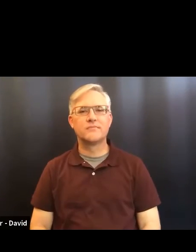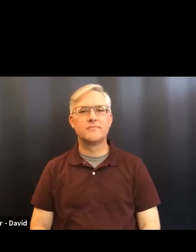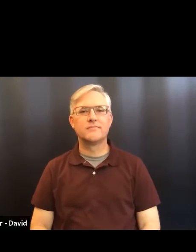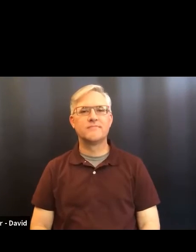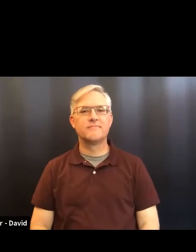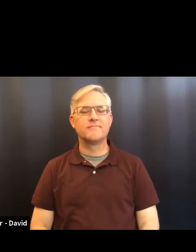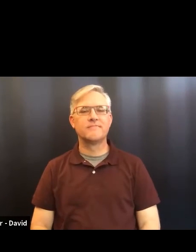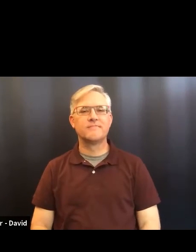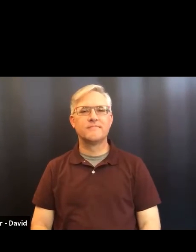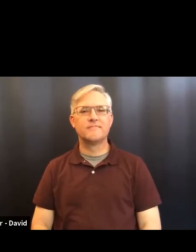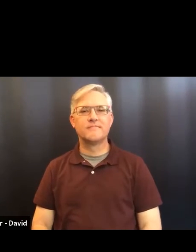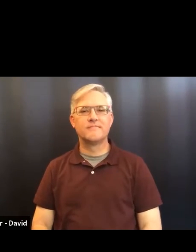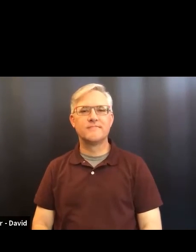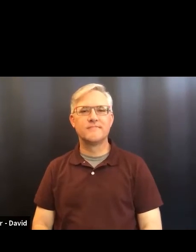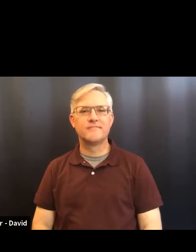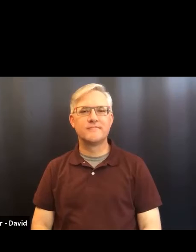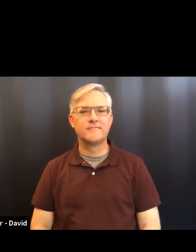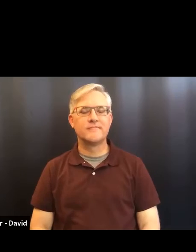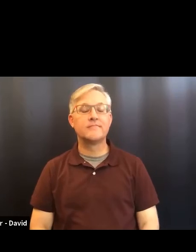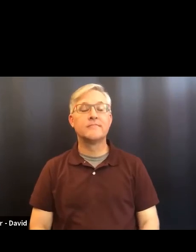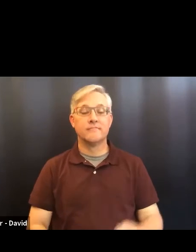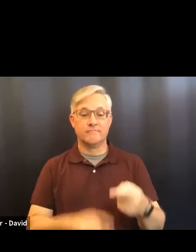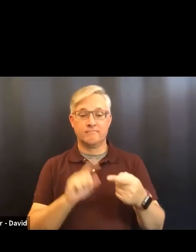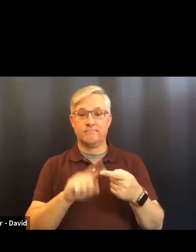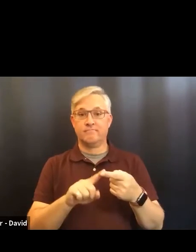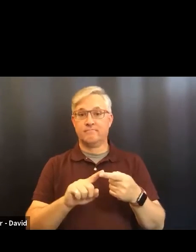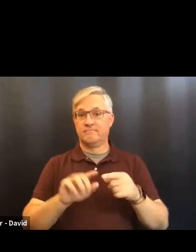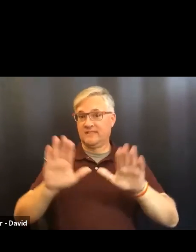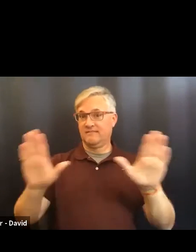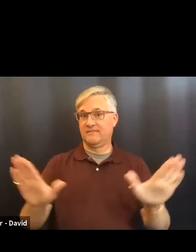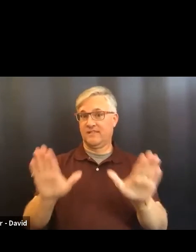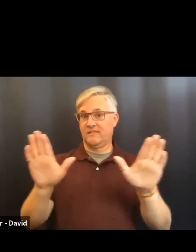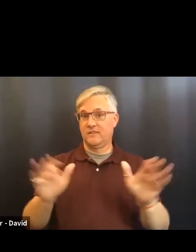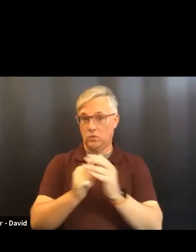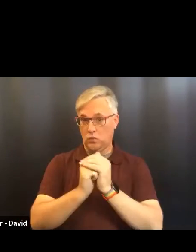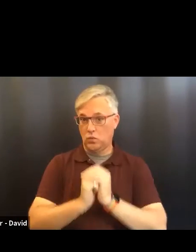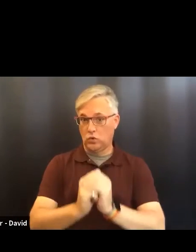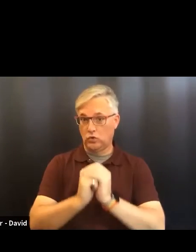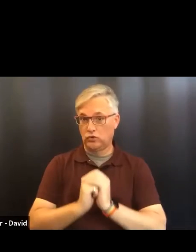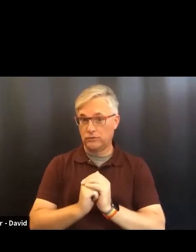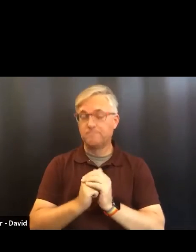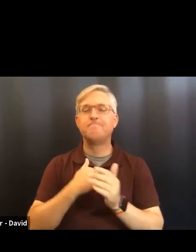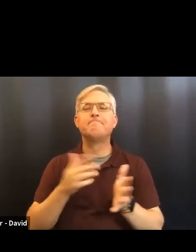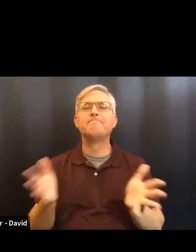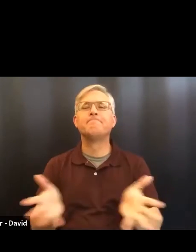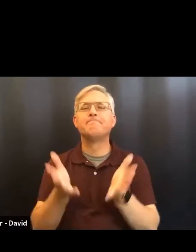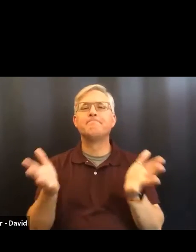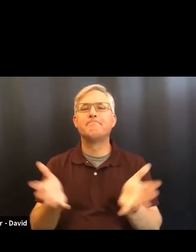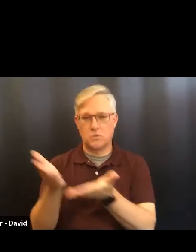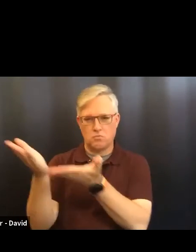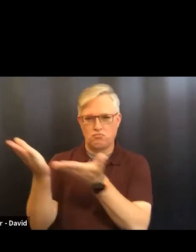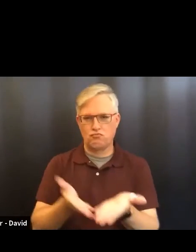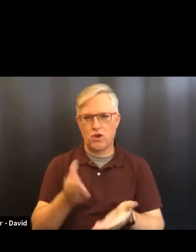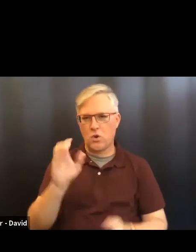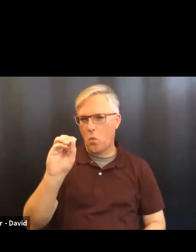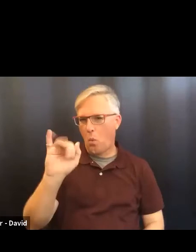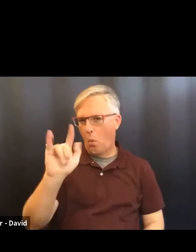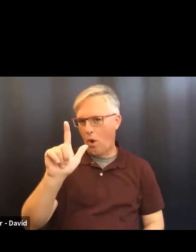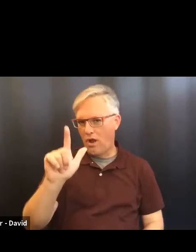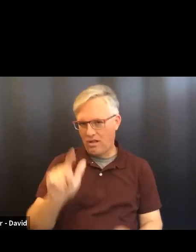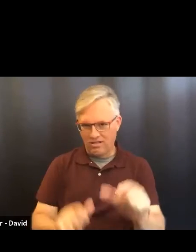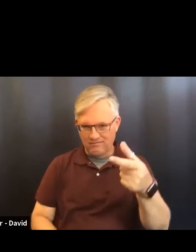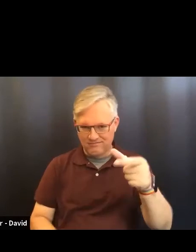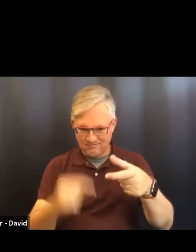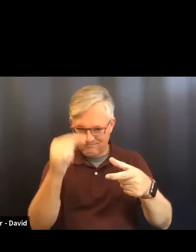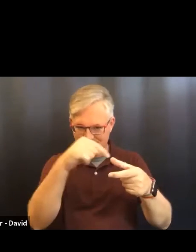on. So for worship on Sunday, I would like to encourage you to bring a little bit of oil to worship. This